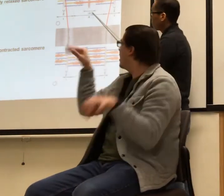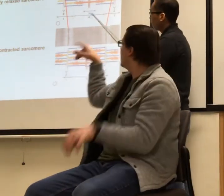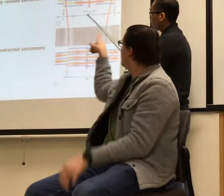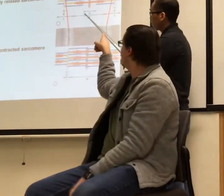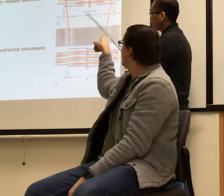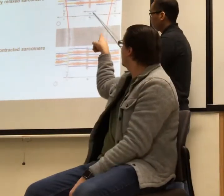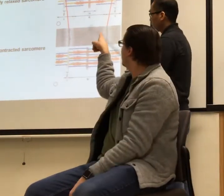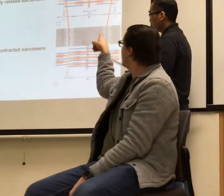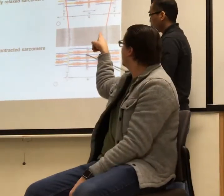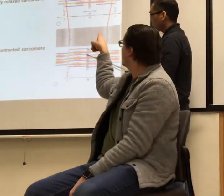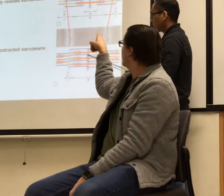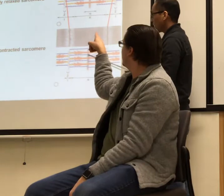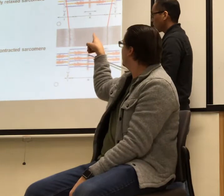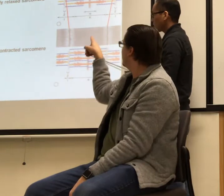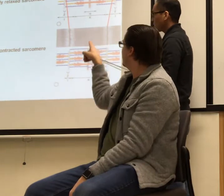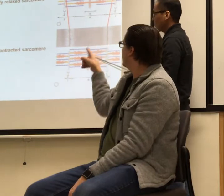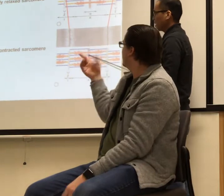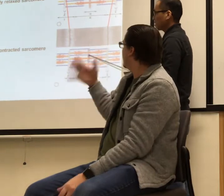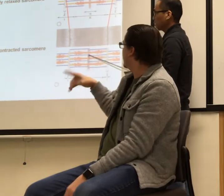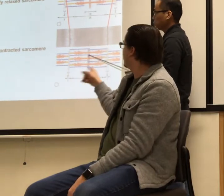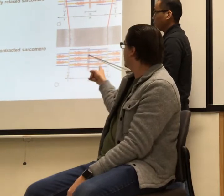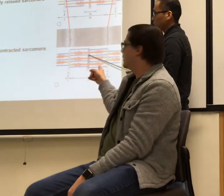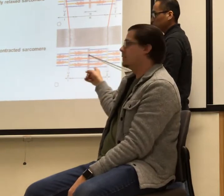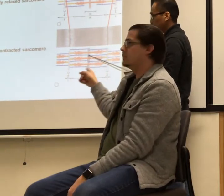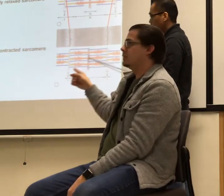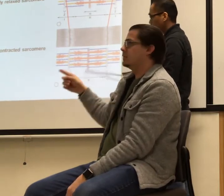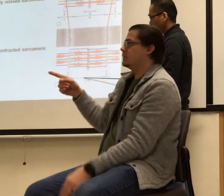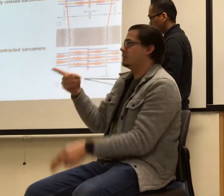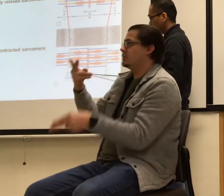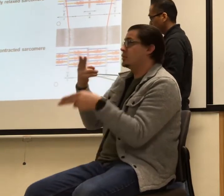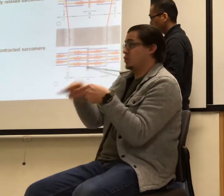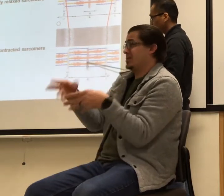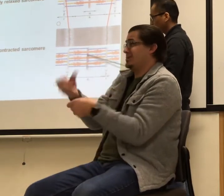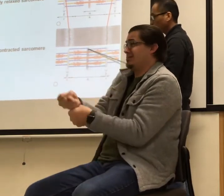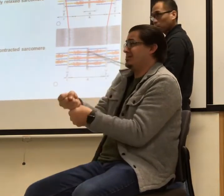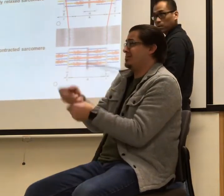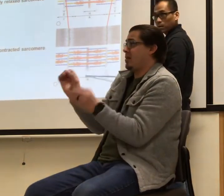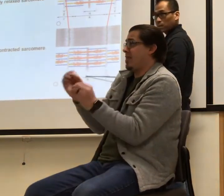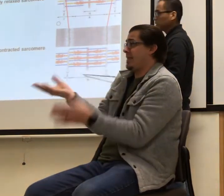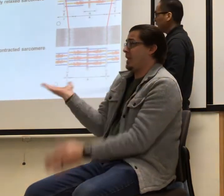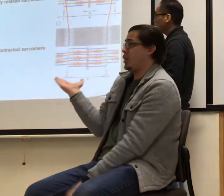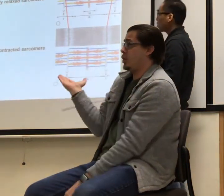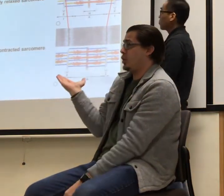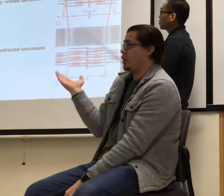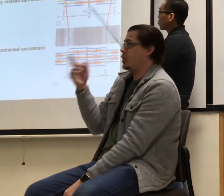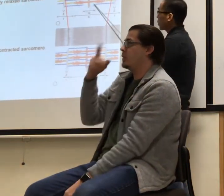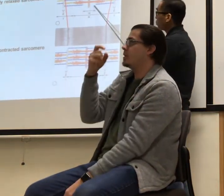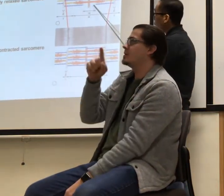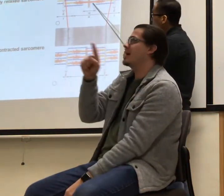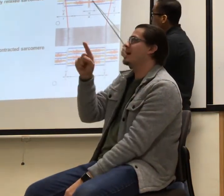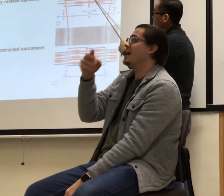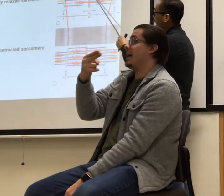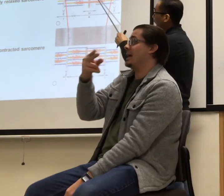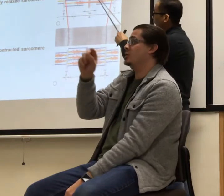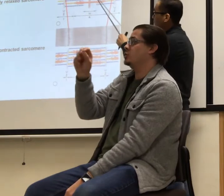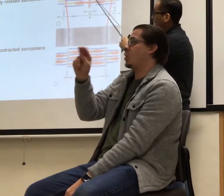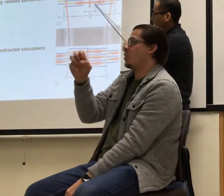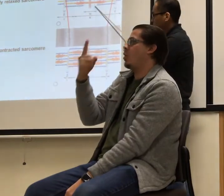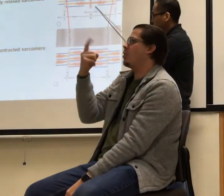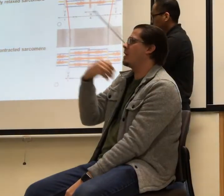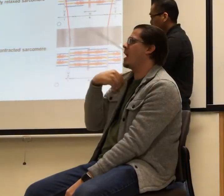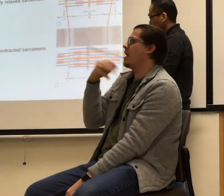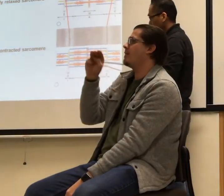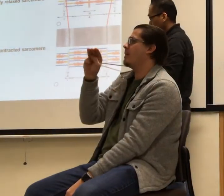There's H zone there. Where is it there? It basically shrinks. It's gone. There's no H zone here. Because the H zone is where you only